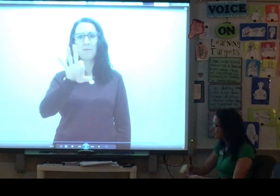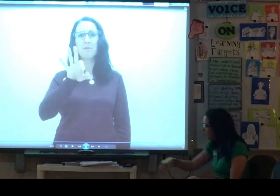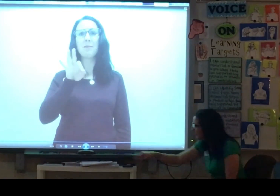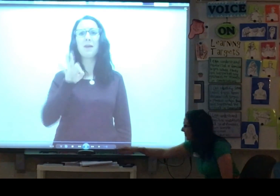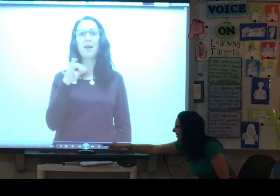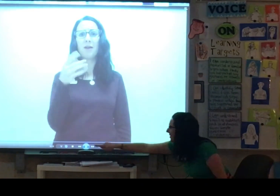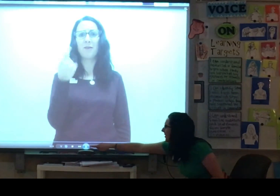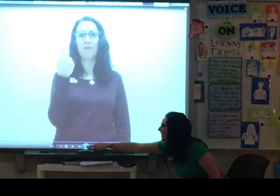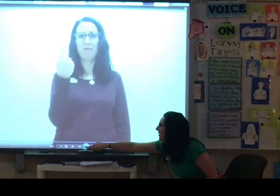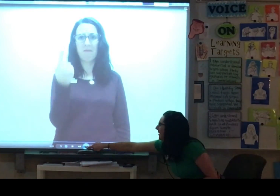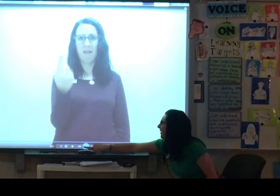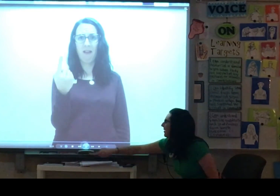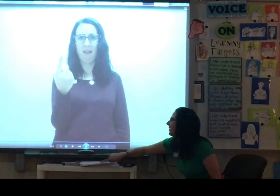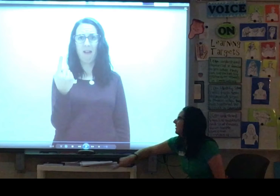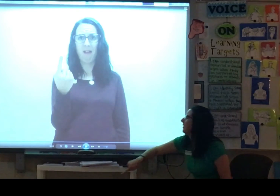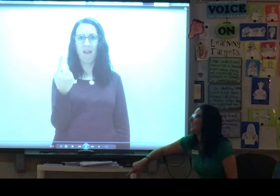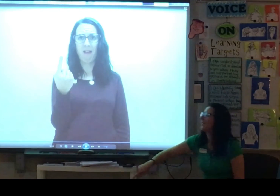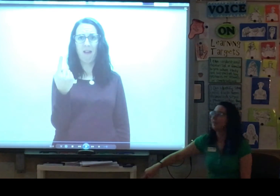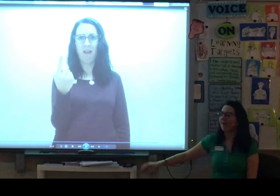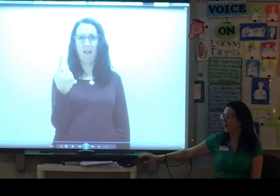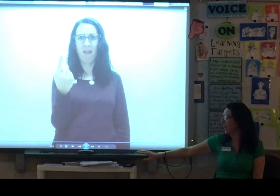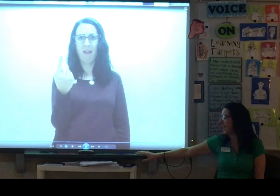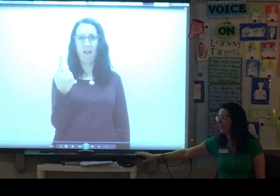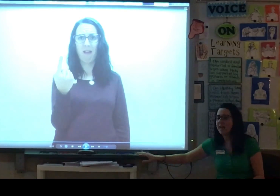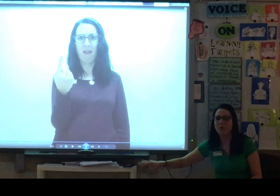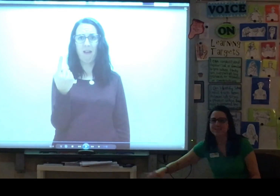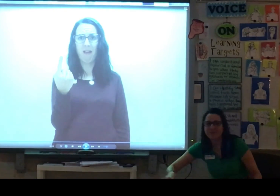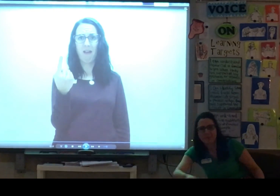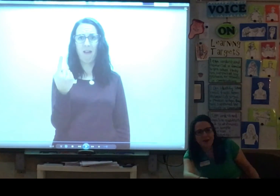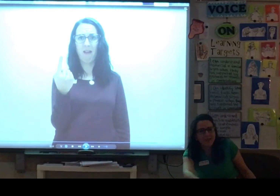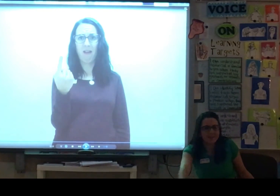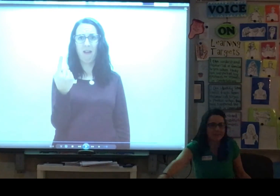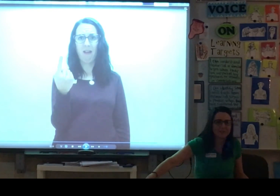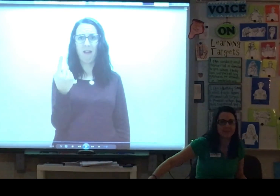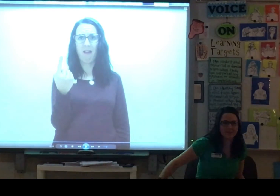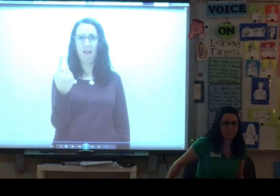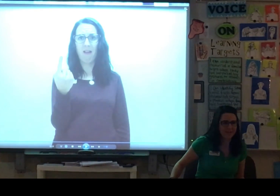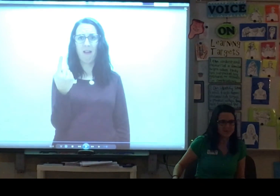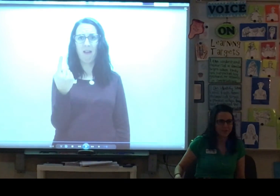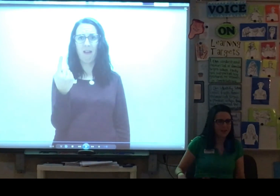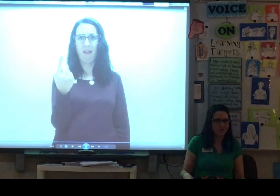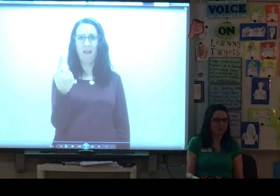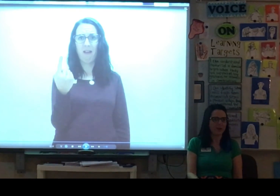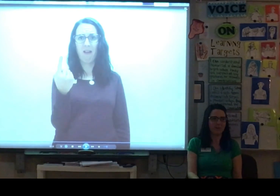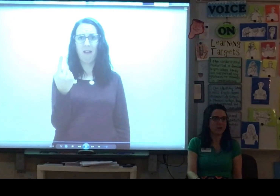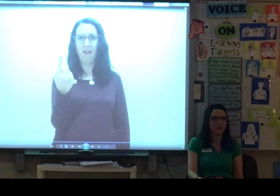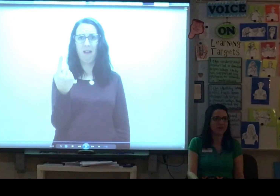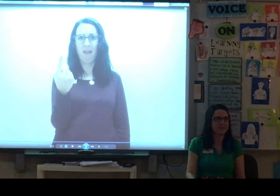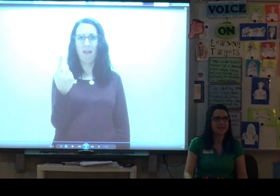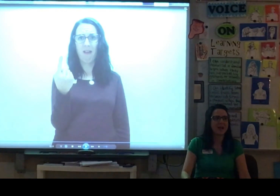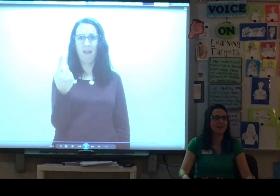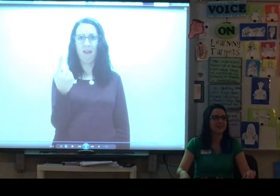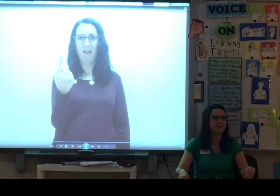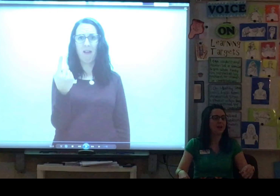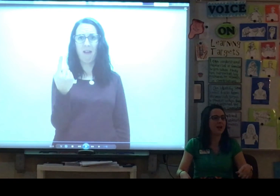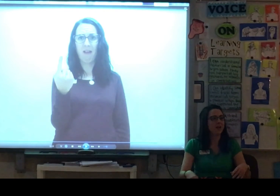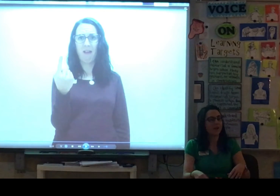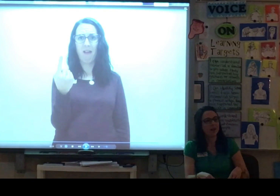But I picked one. Okay, that wasn't but. That's okay, you don't probably don't know.